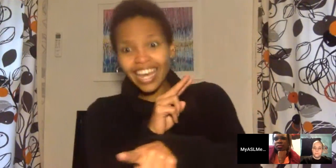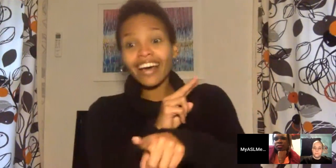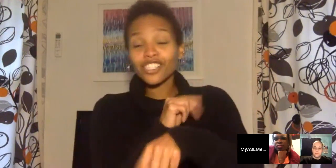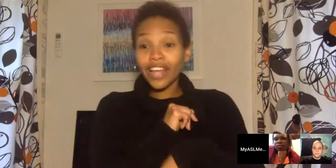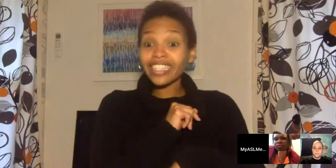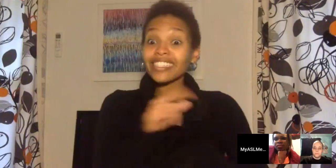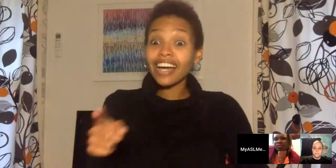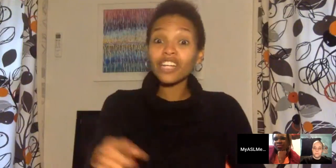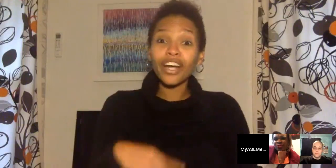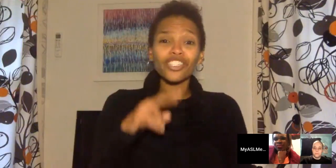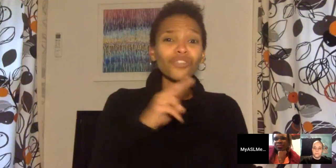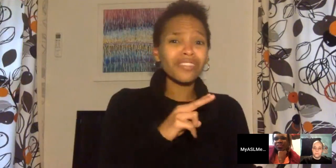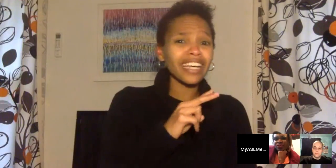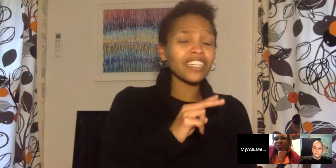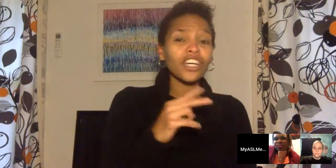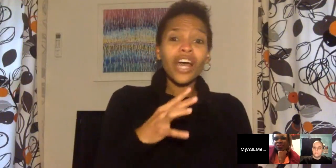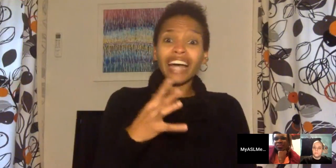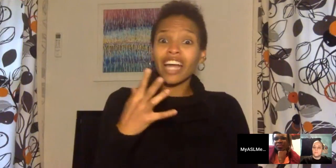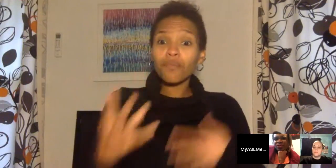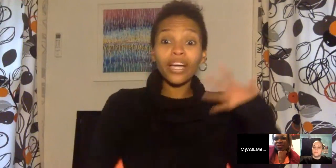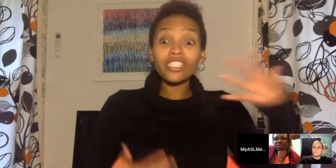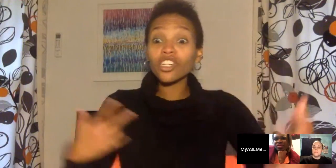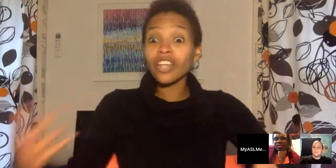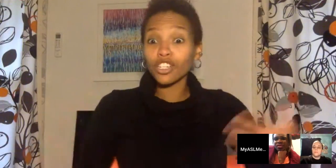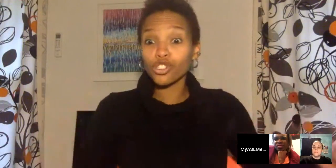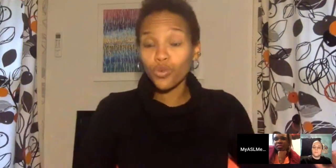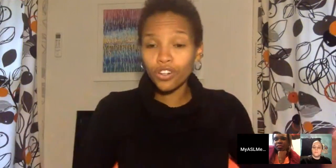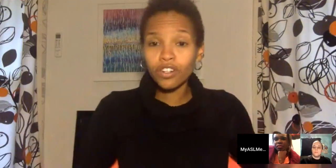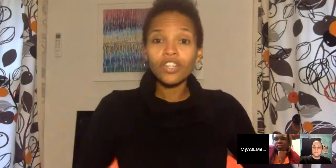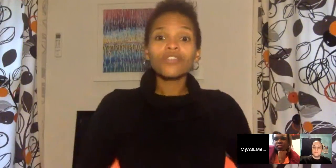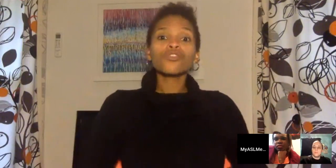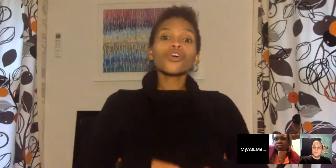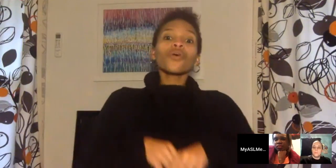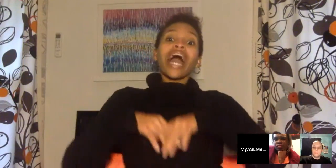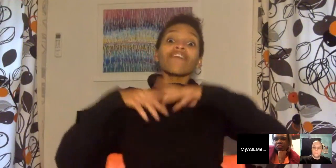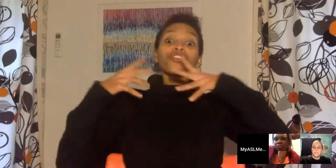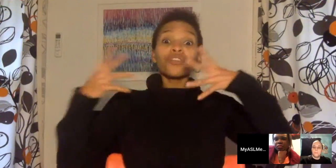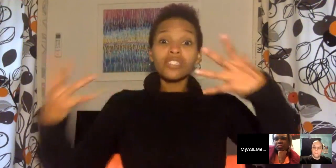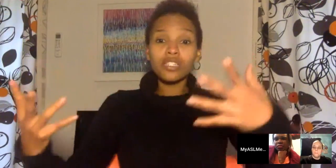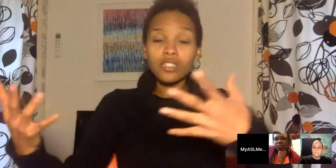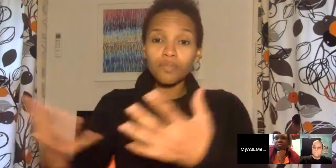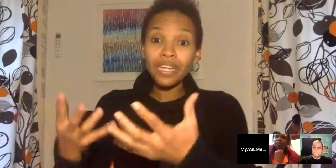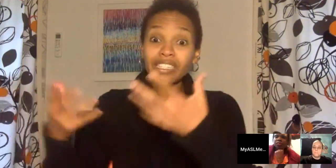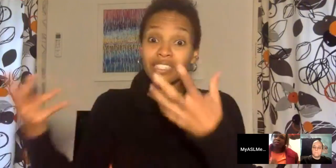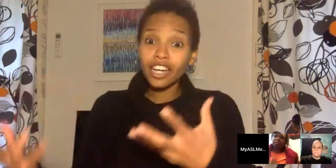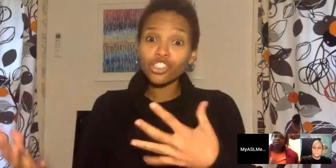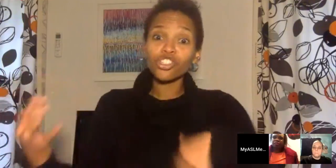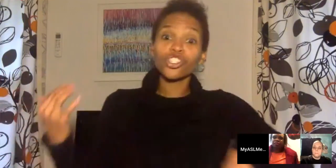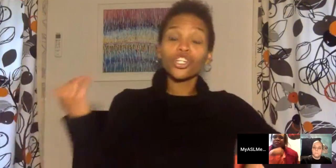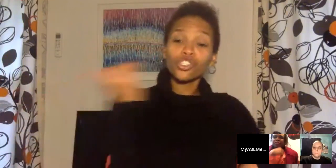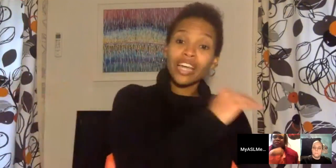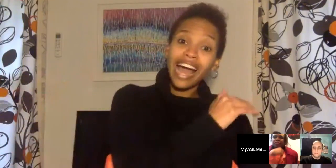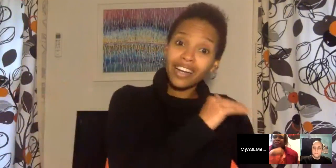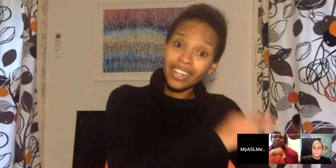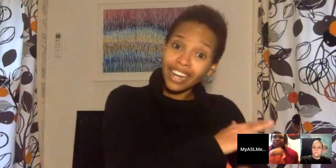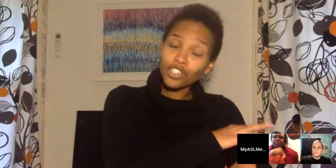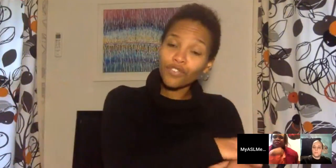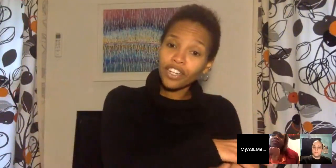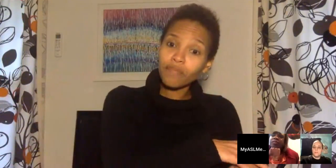yeah, so that's exactly right. She was like, at that point, still not sure. So after this big discussion, she contacts her friend